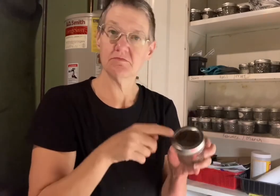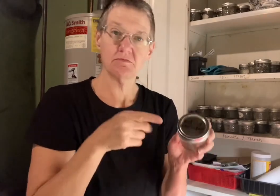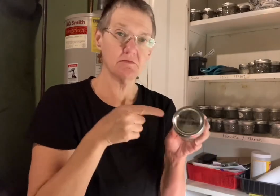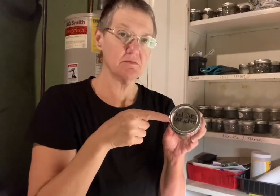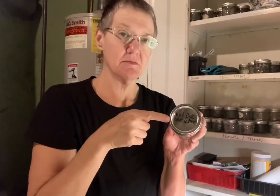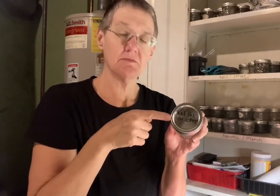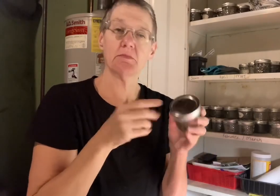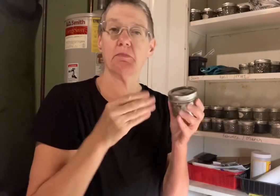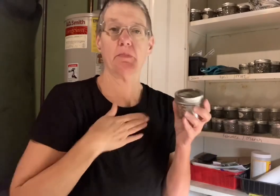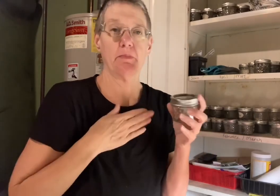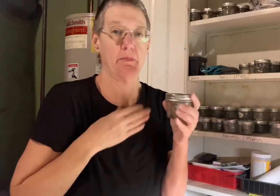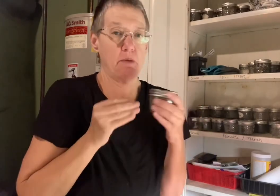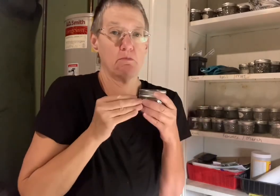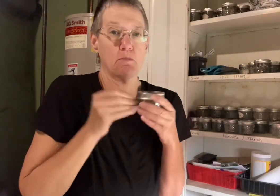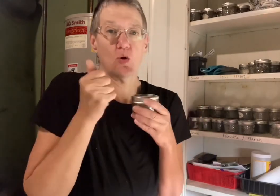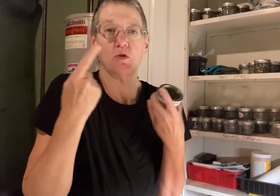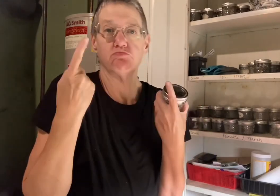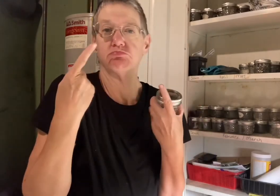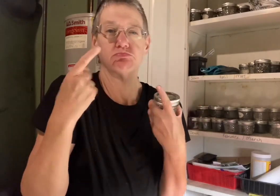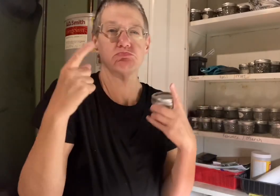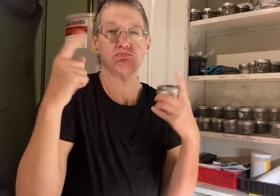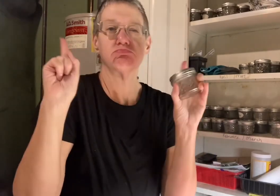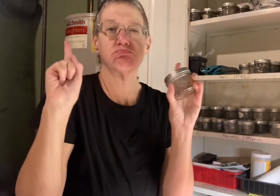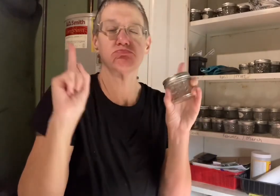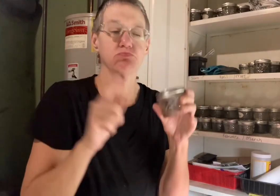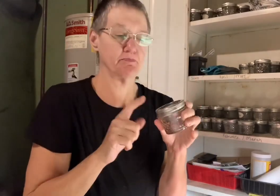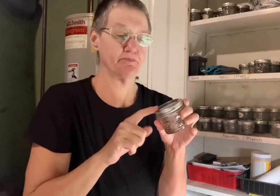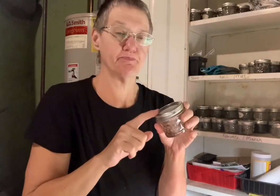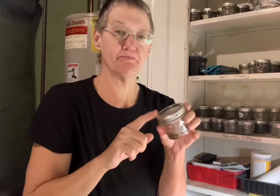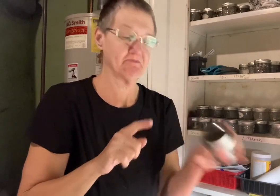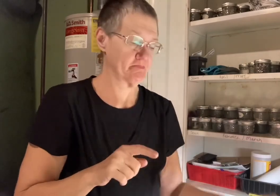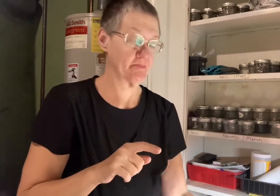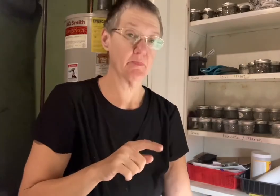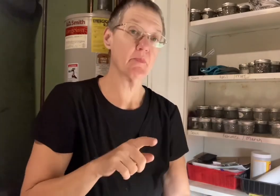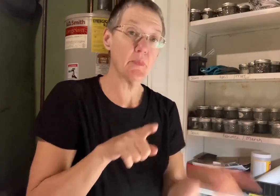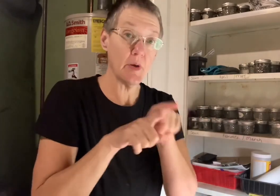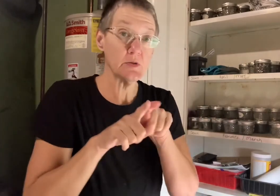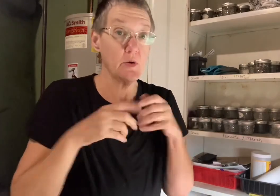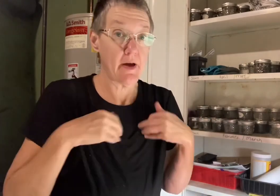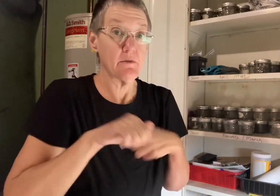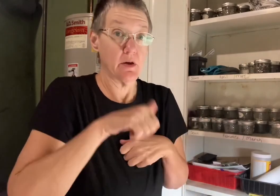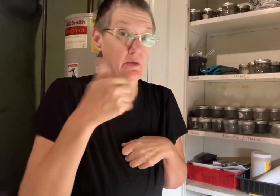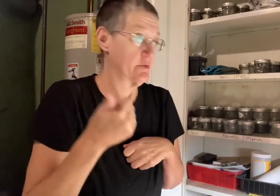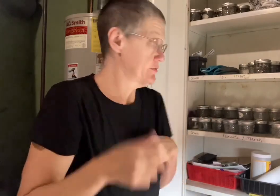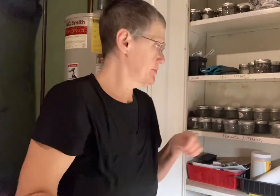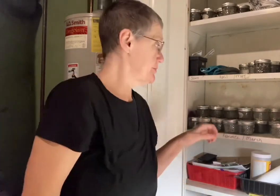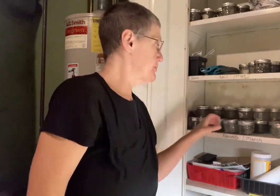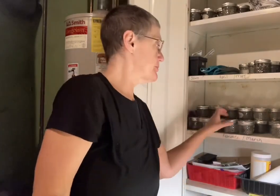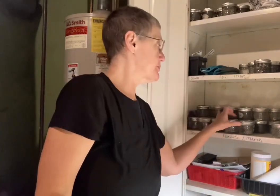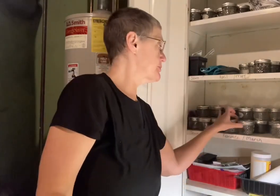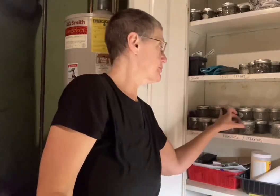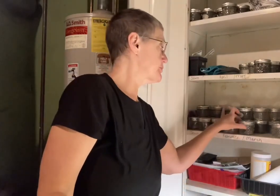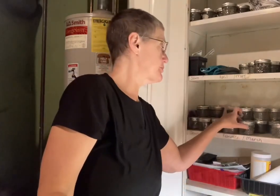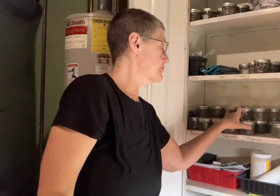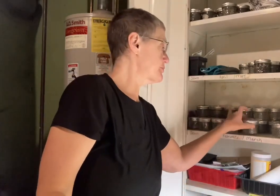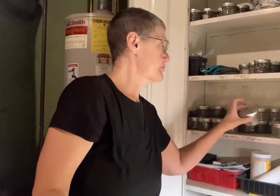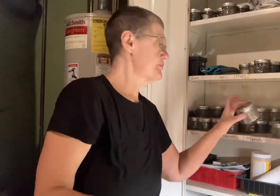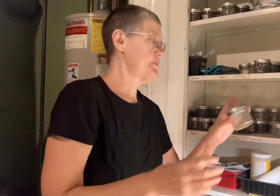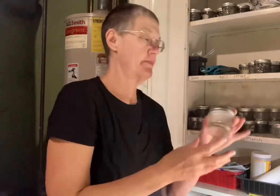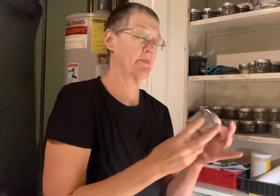seeds. This has been my most successful lettuce through the years, but I have some other varieties.